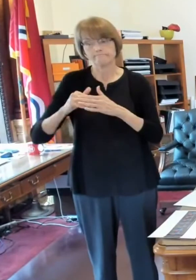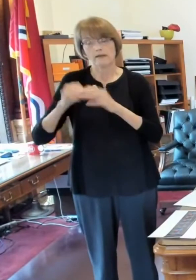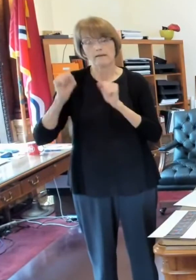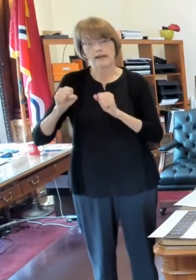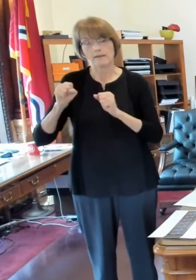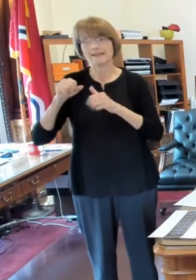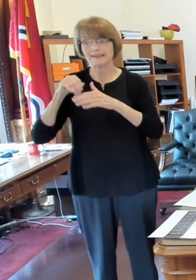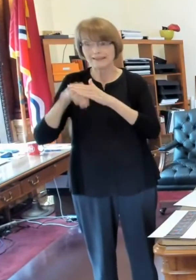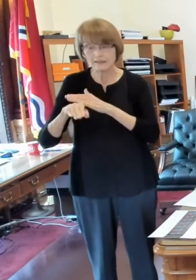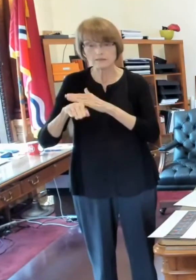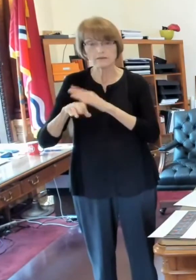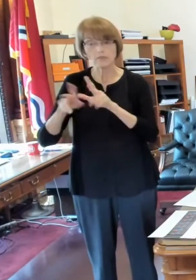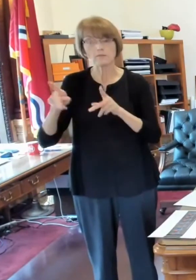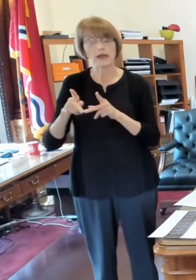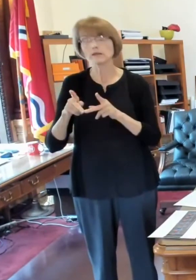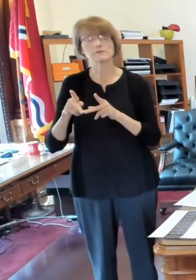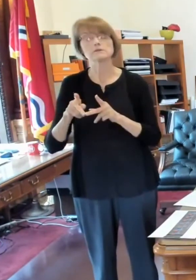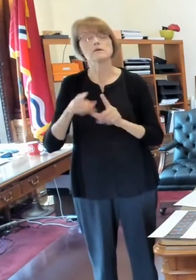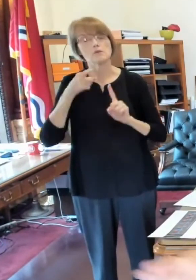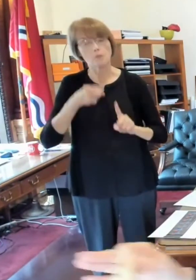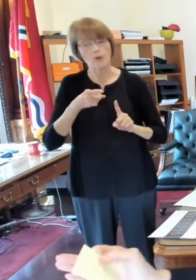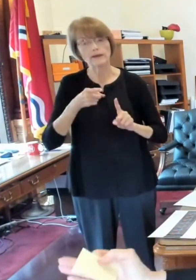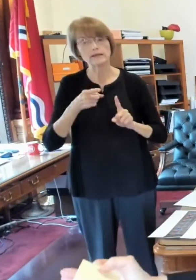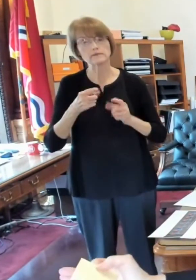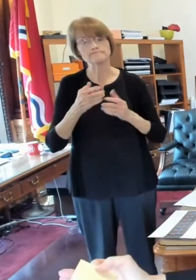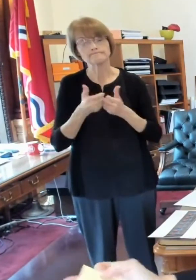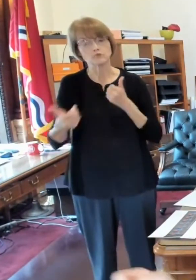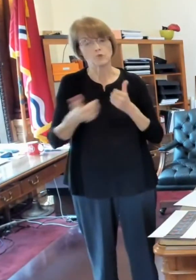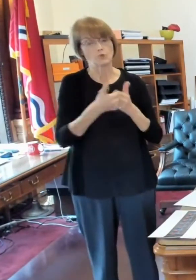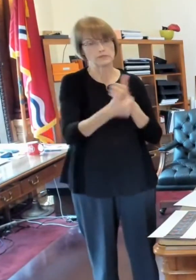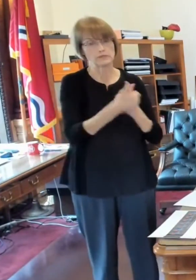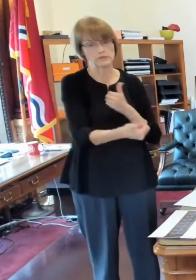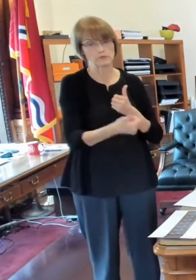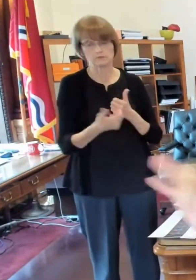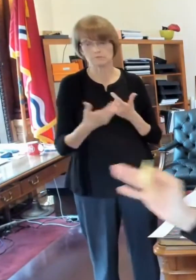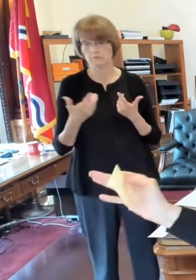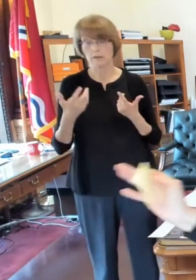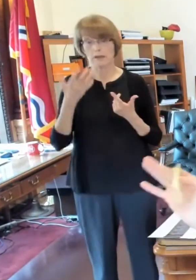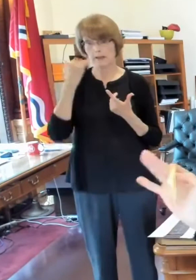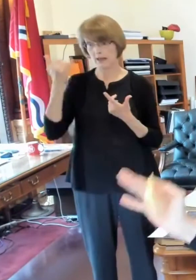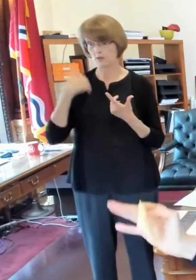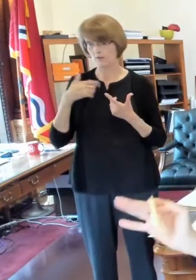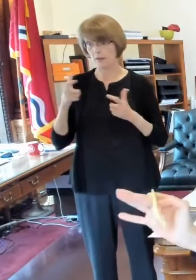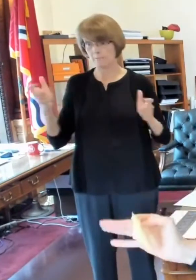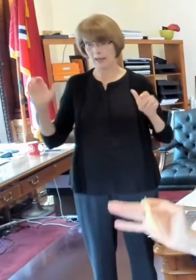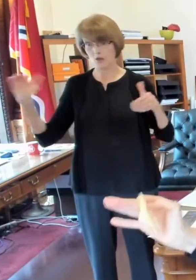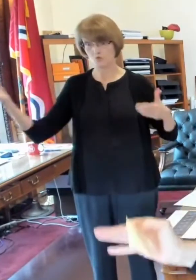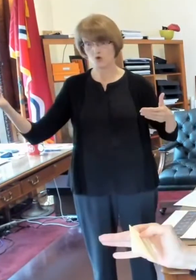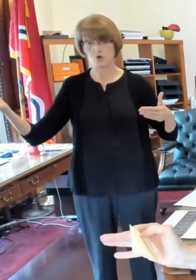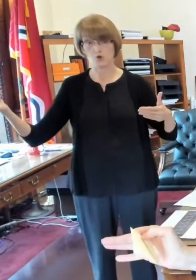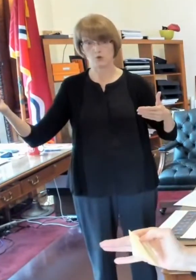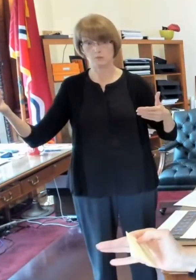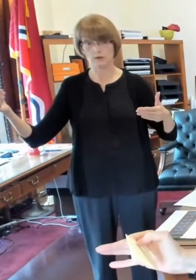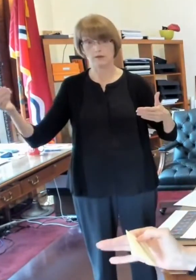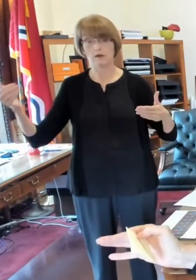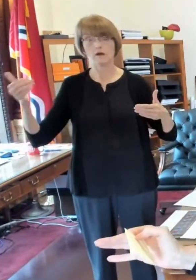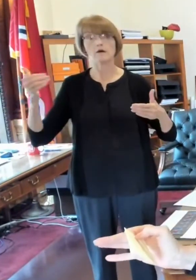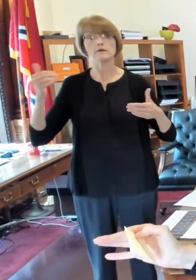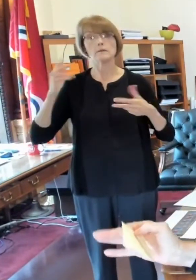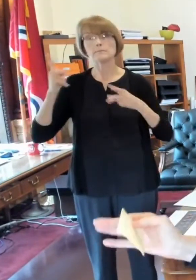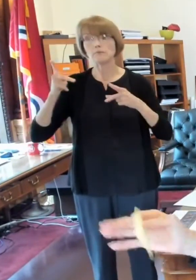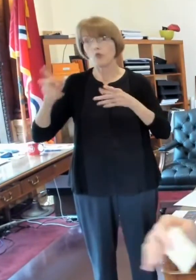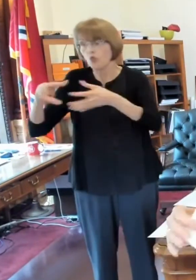distancing. Because you can have a big room here, and if we're all huddled over here in this corner,